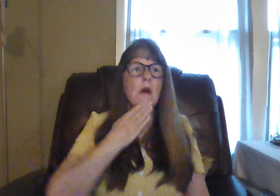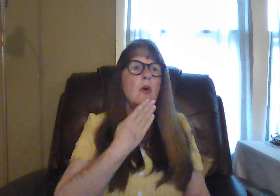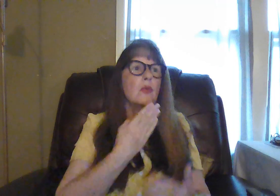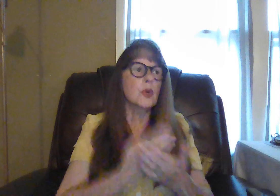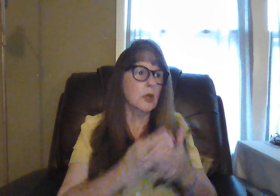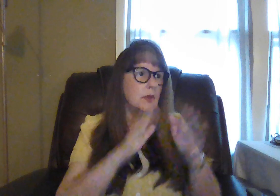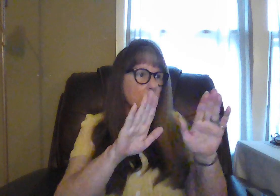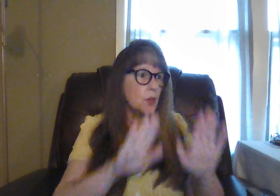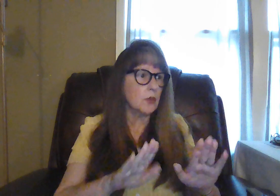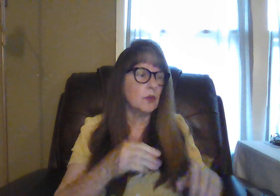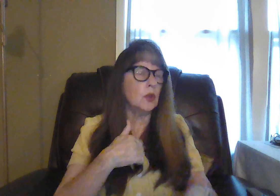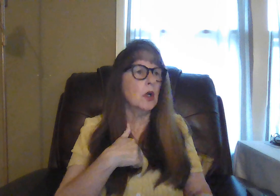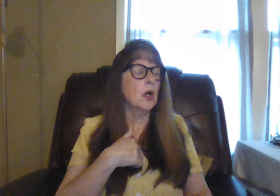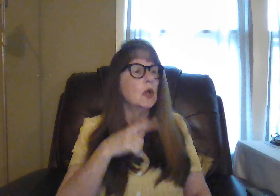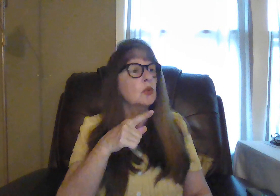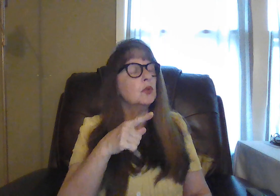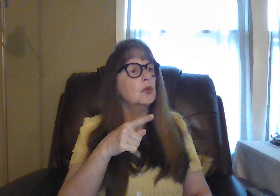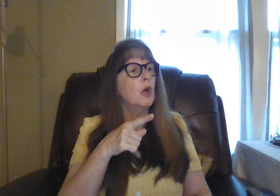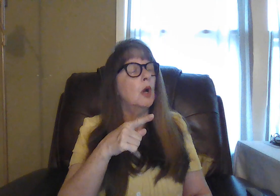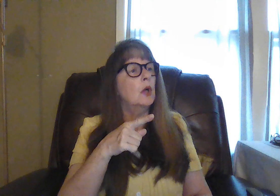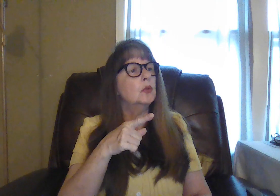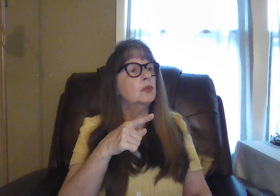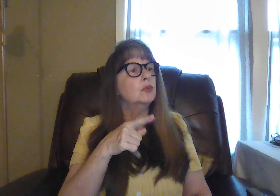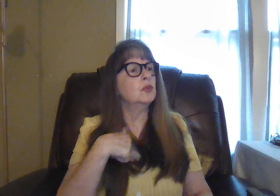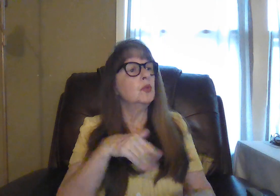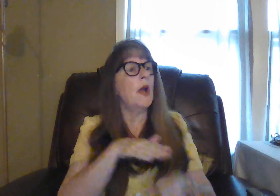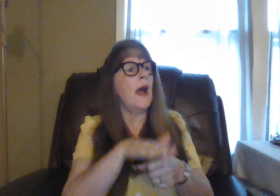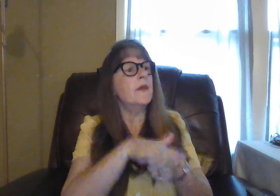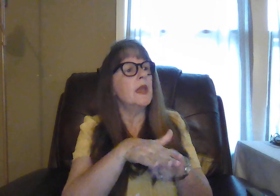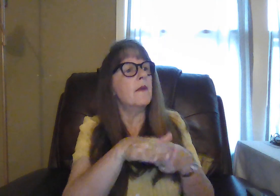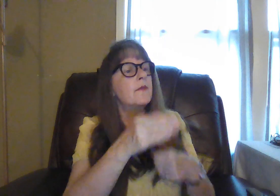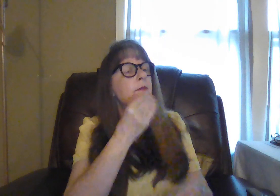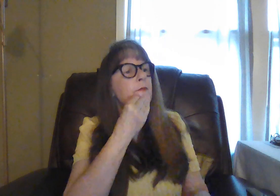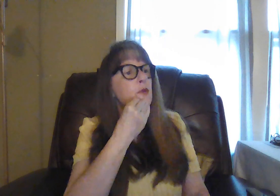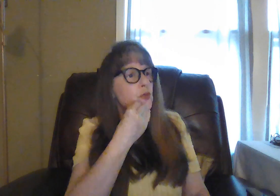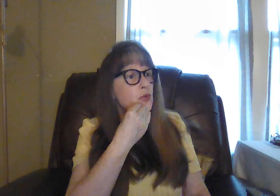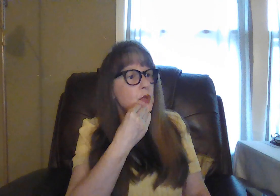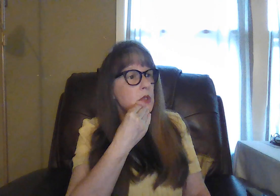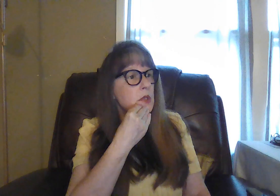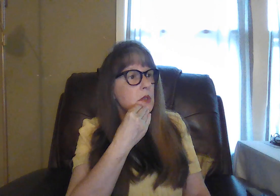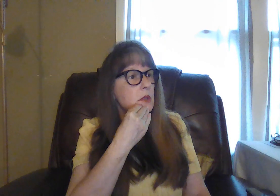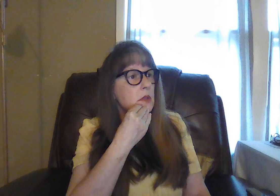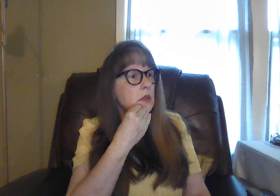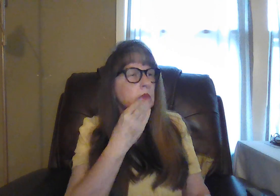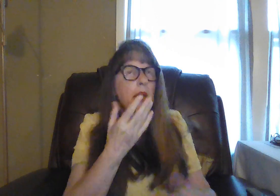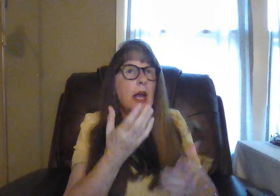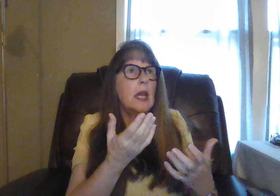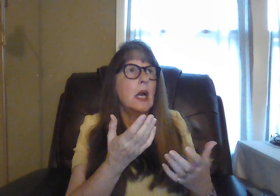Oh, good. That's wonderful. Do you have enough food, like,